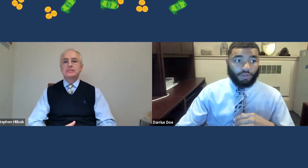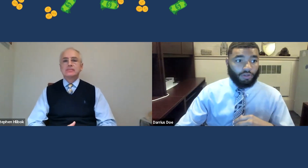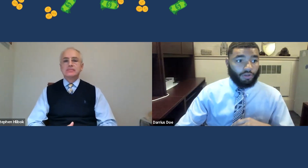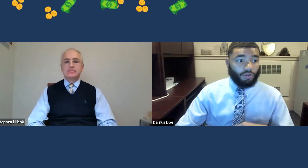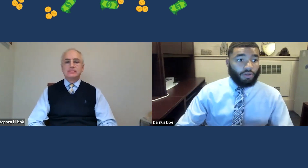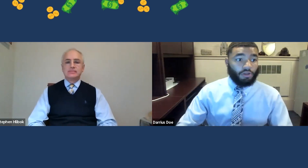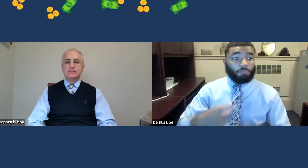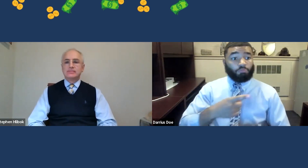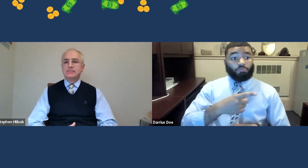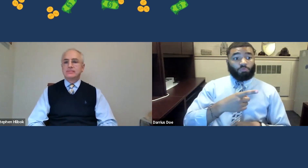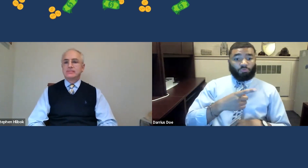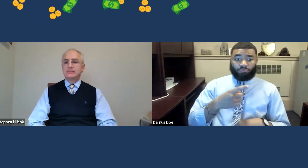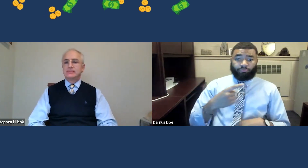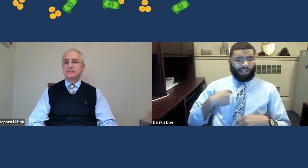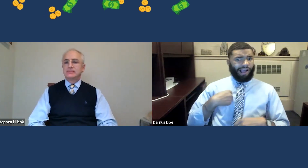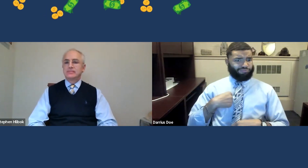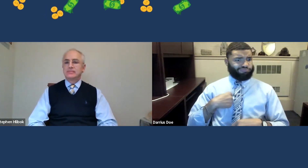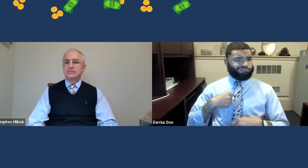Thank you.